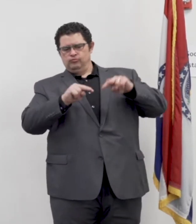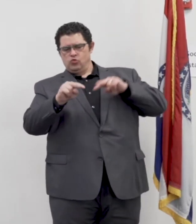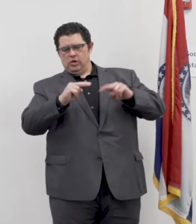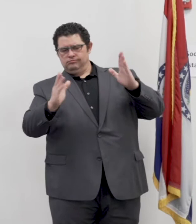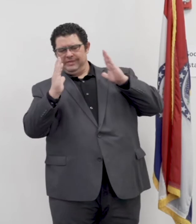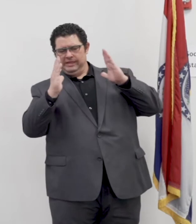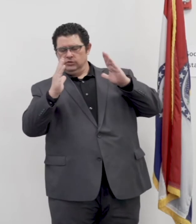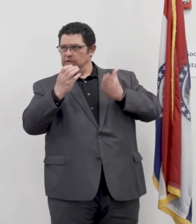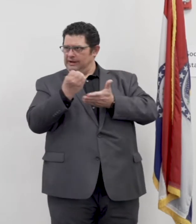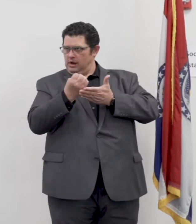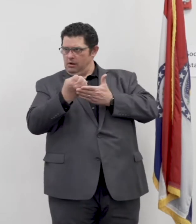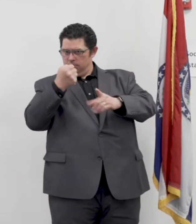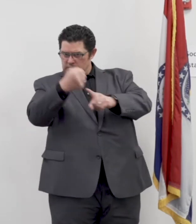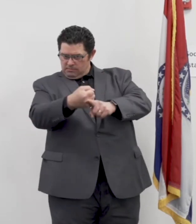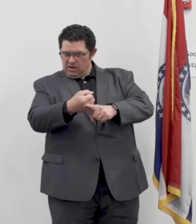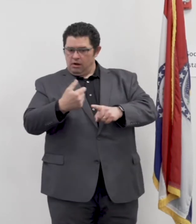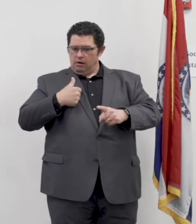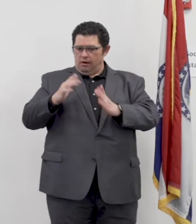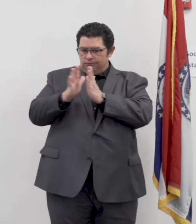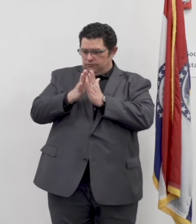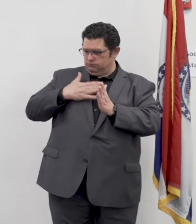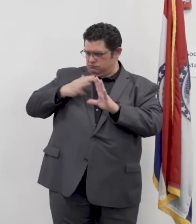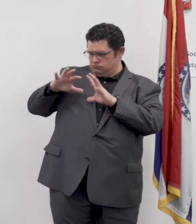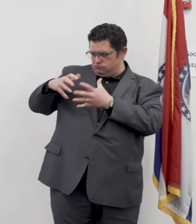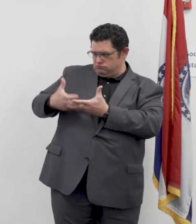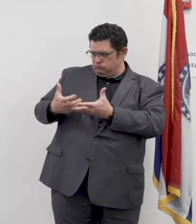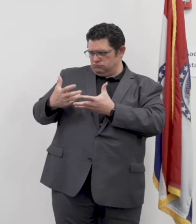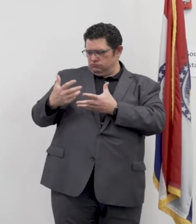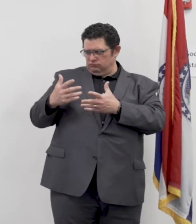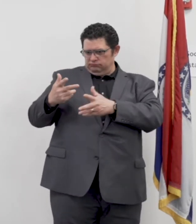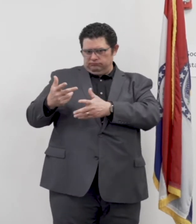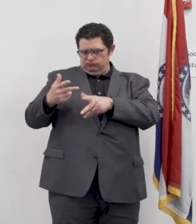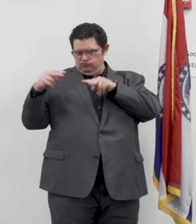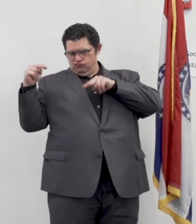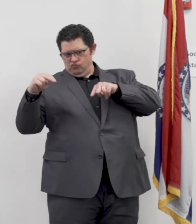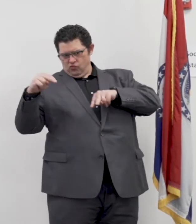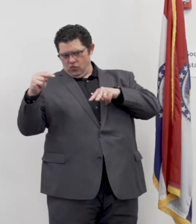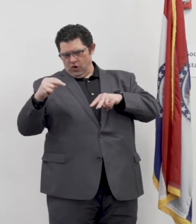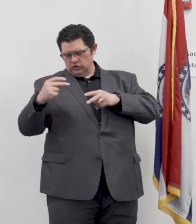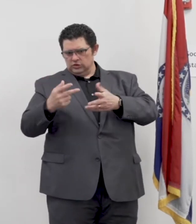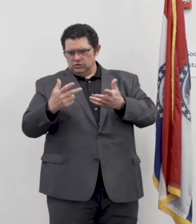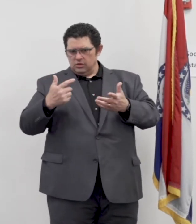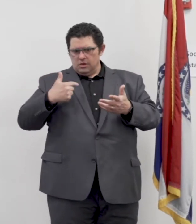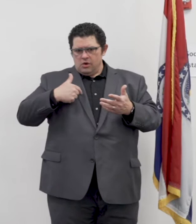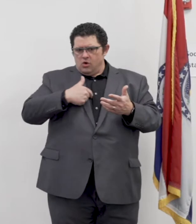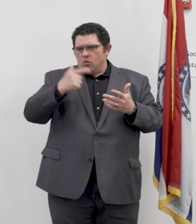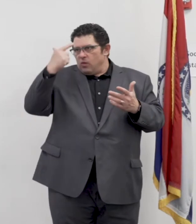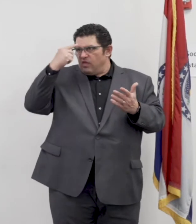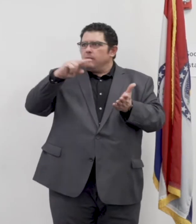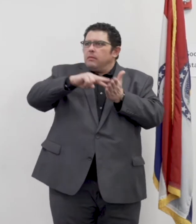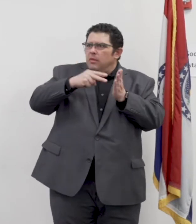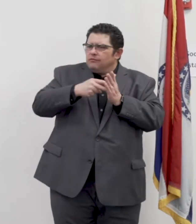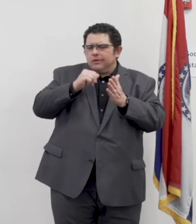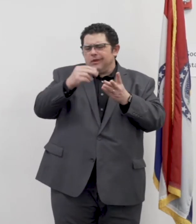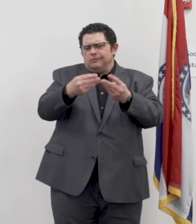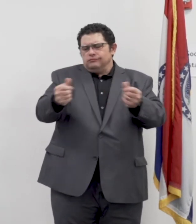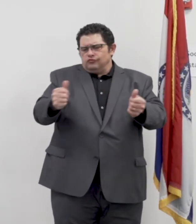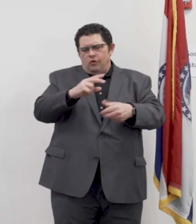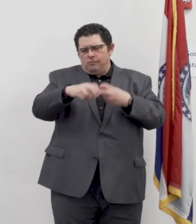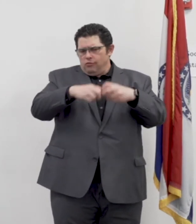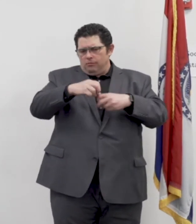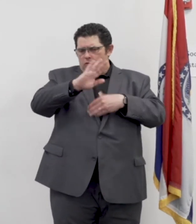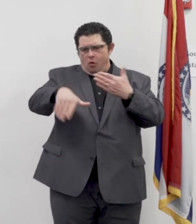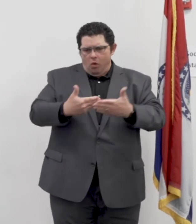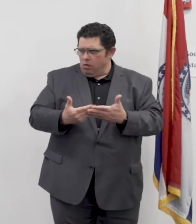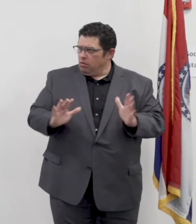very closely. I've asked my staff to watch it very closely. And we believe that this will be meaningful. It won't solve all of the problems. There's still going